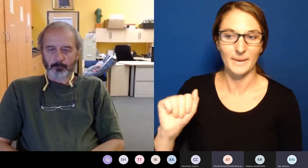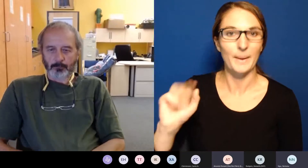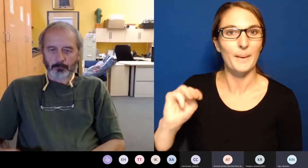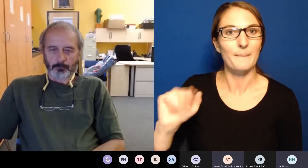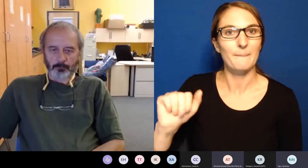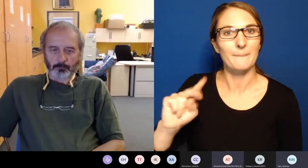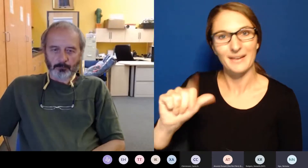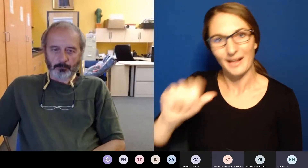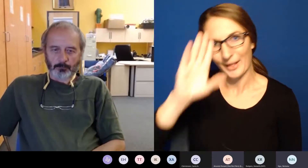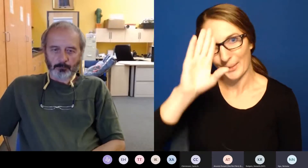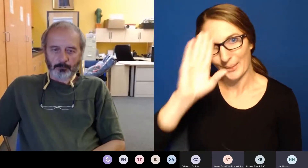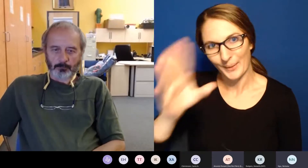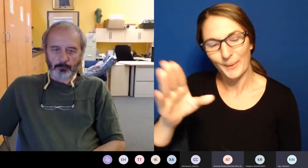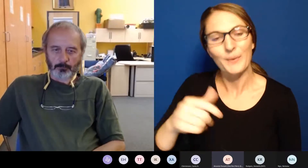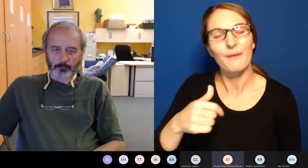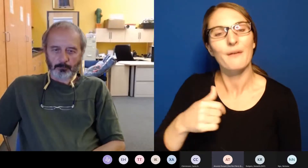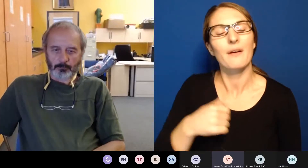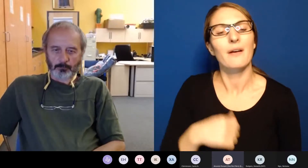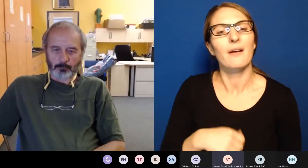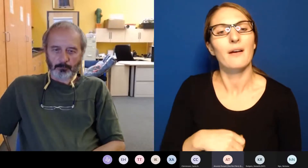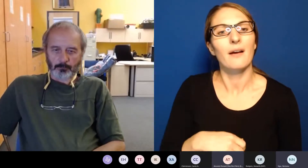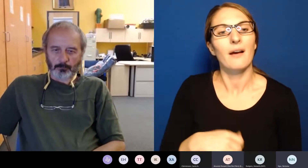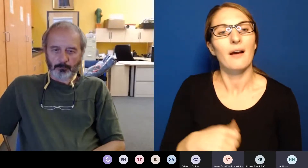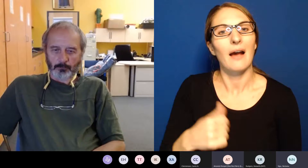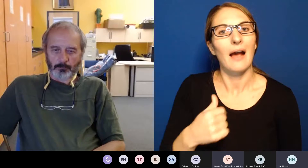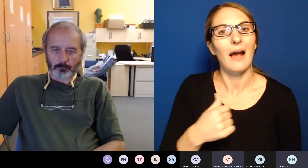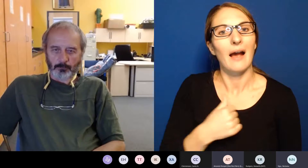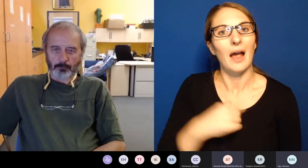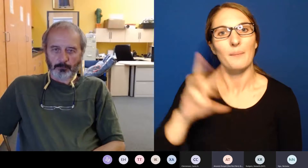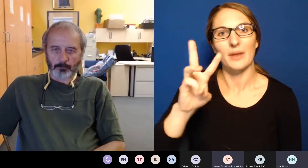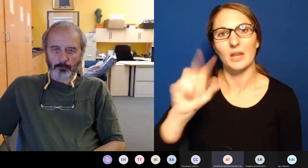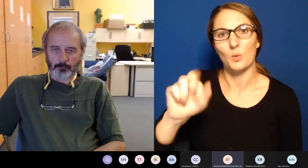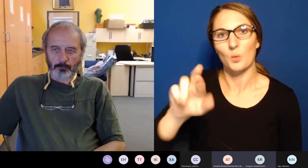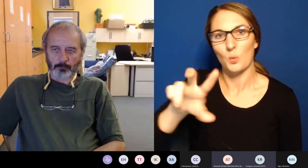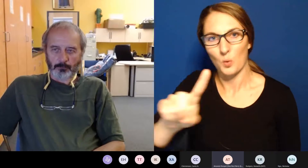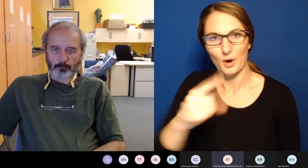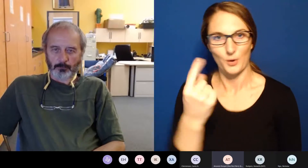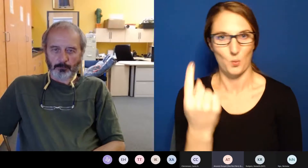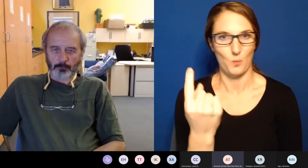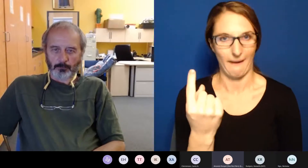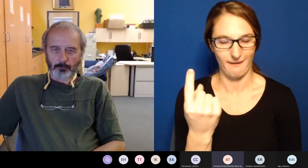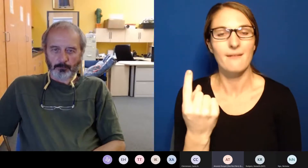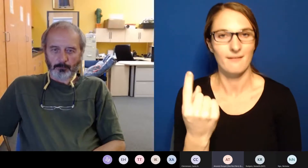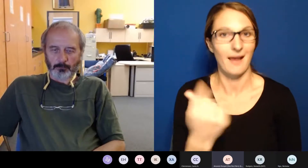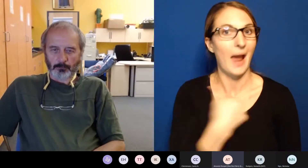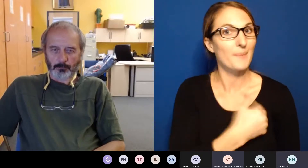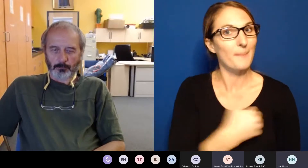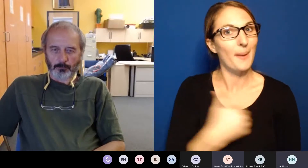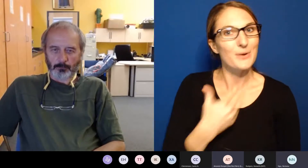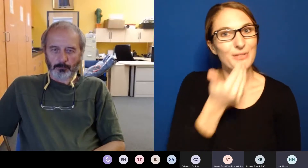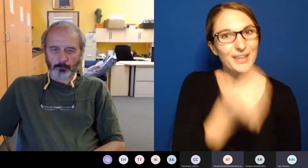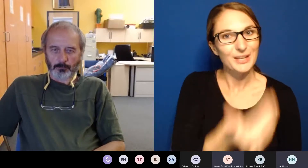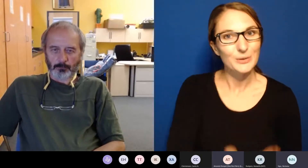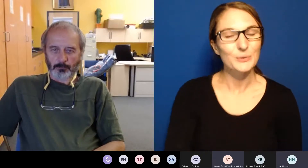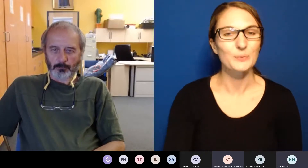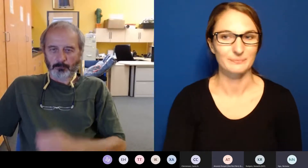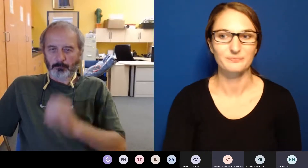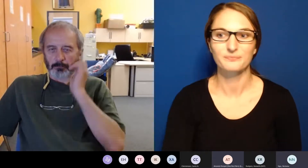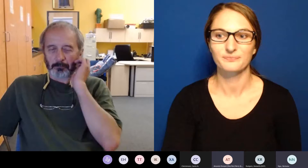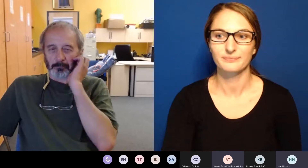Hi, this is Mandy Temple. I'm in Ward 1, and I'm a member. Thank you.